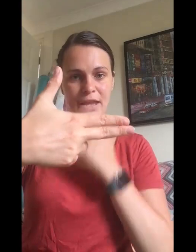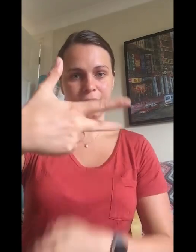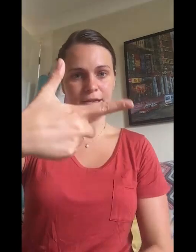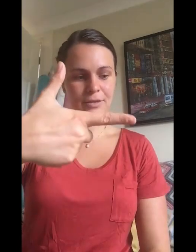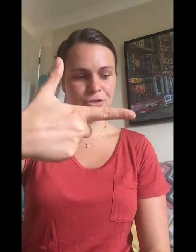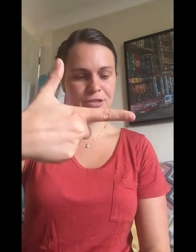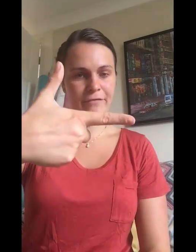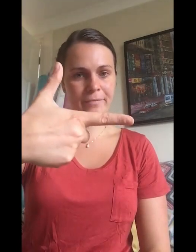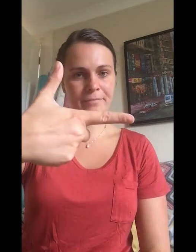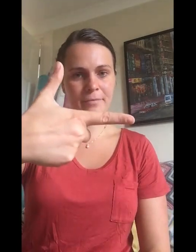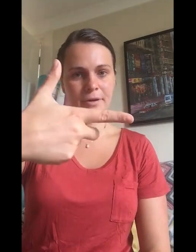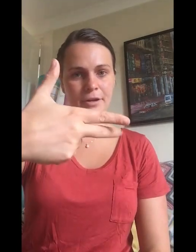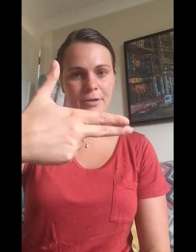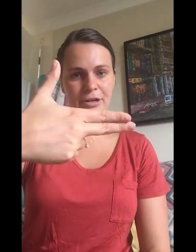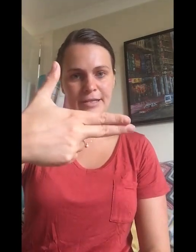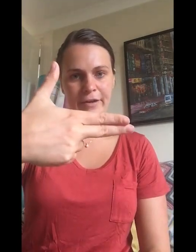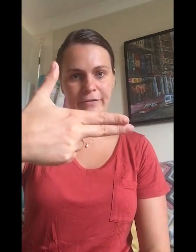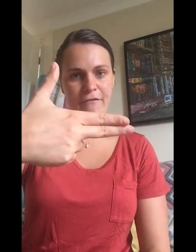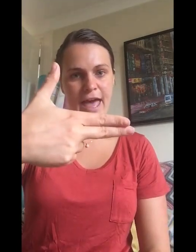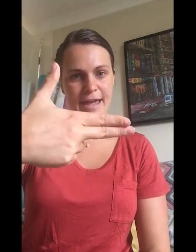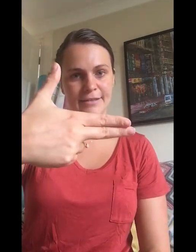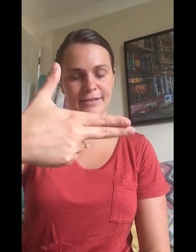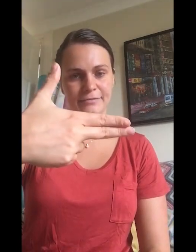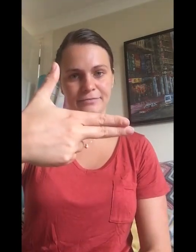So here was your 7. You're going to bring this finger out for 8.